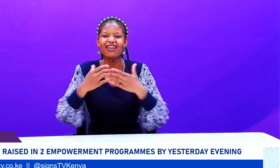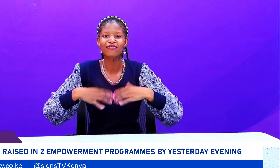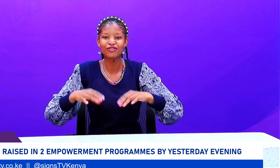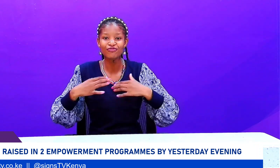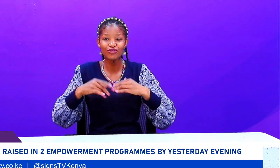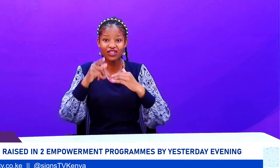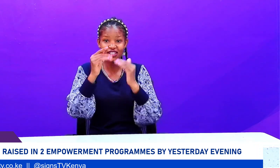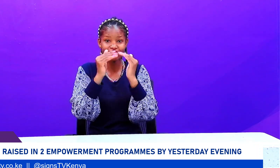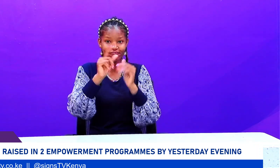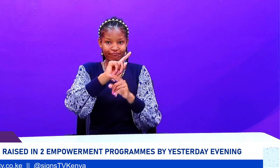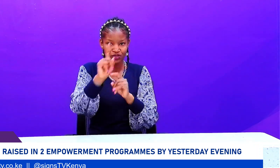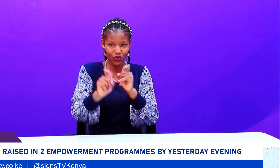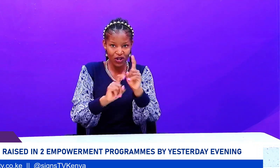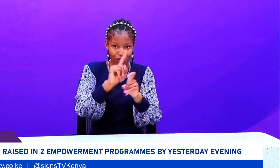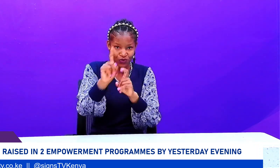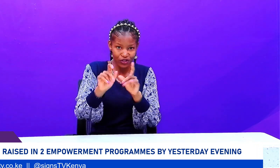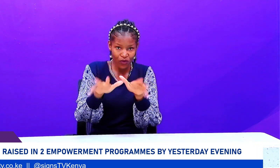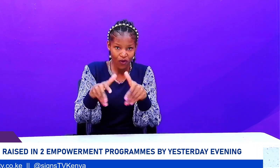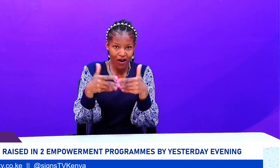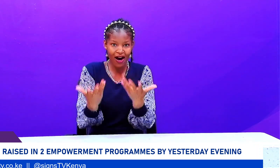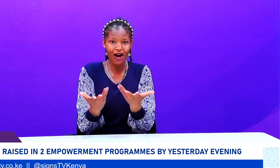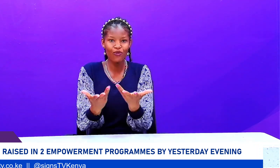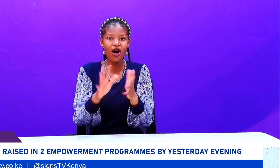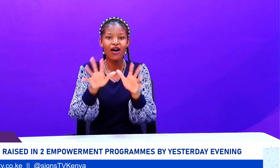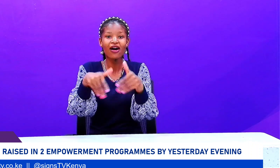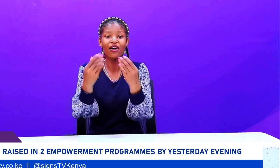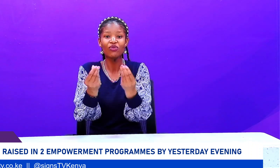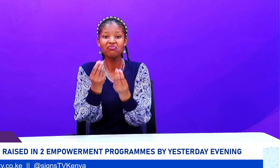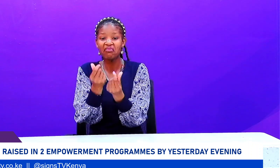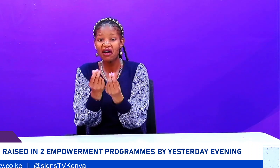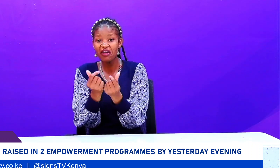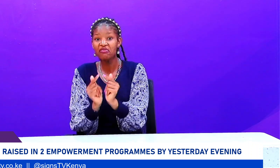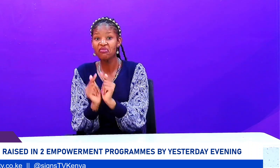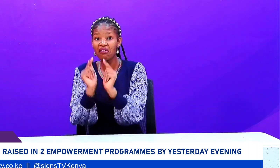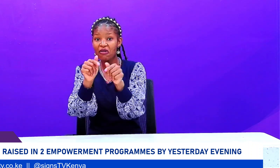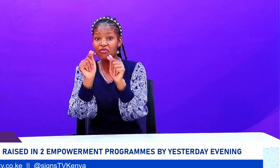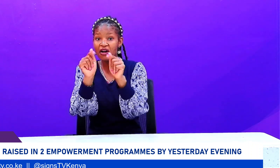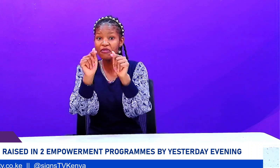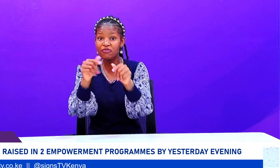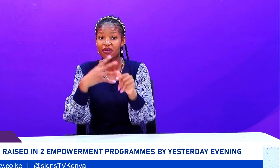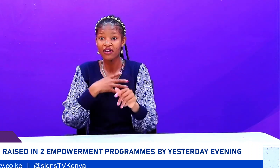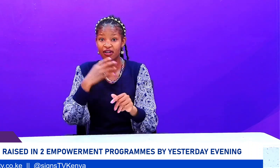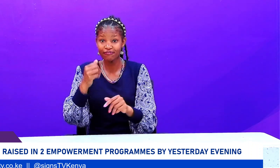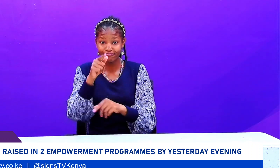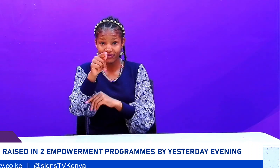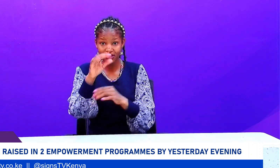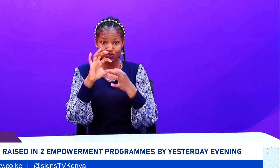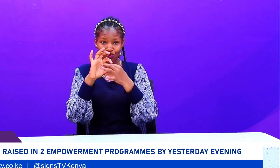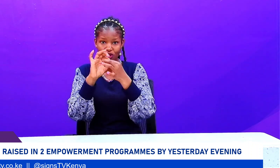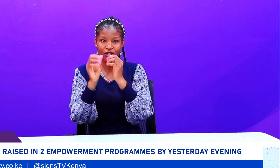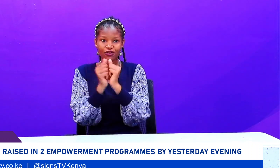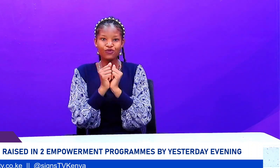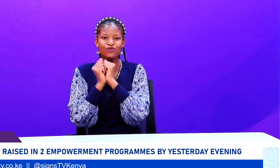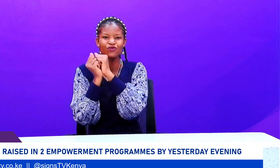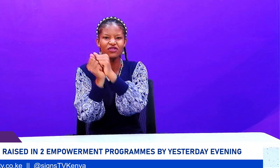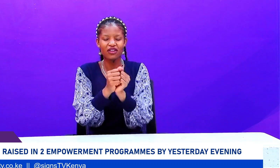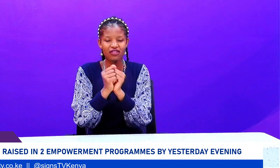The program has been receiving criticism, with people questioning how the money is raised and its